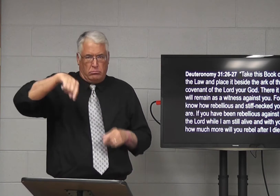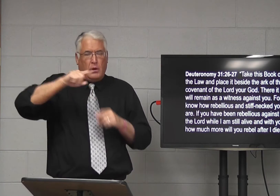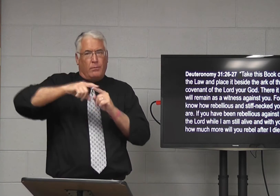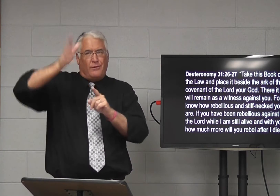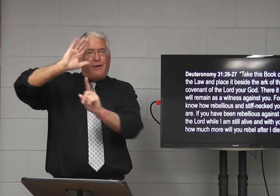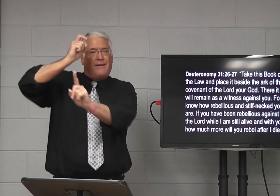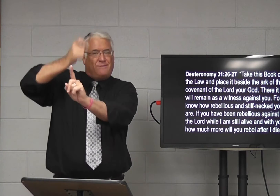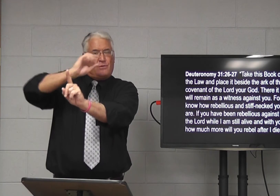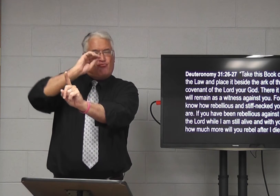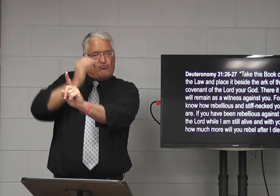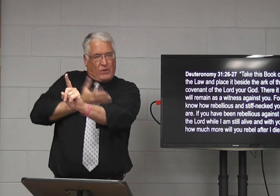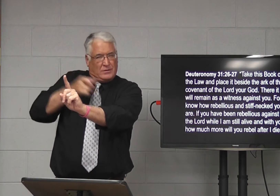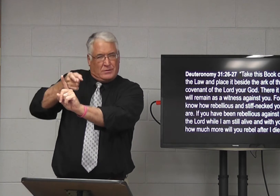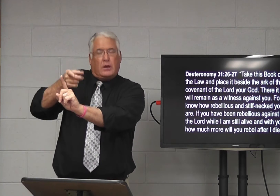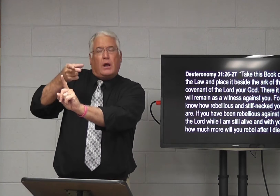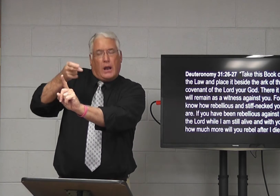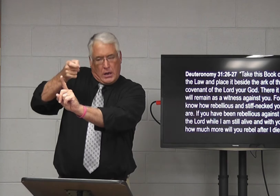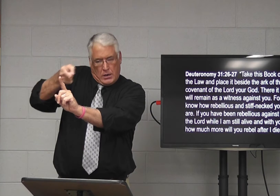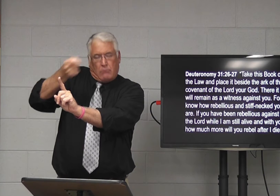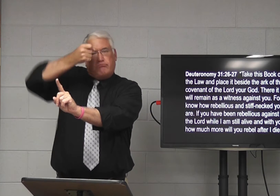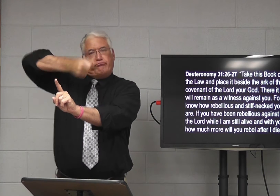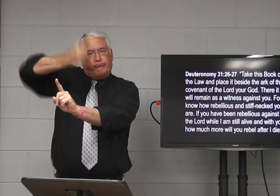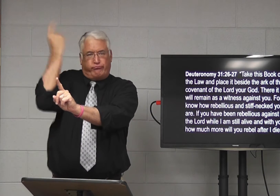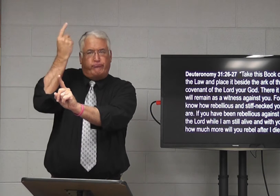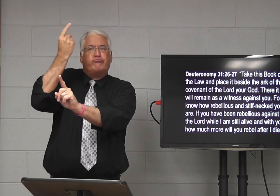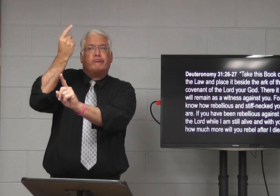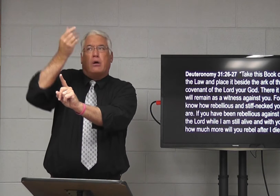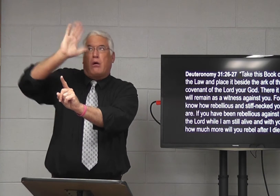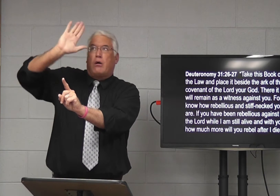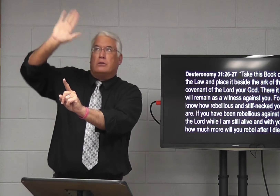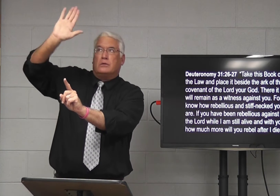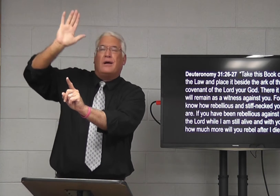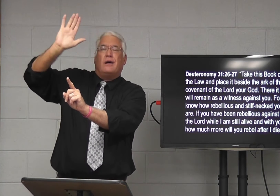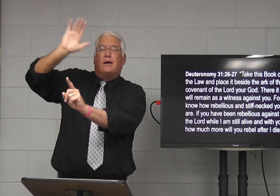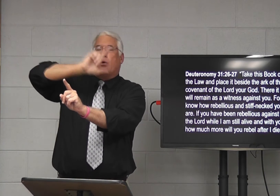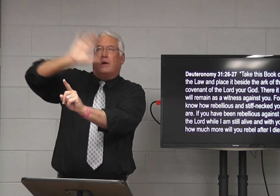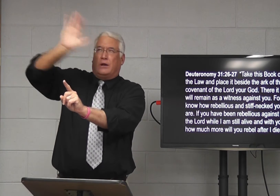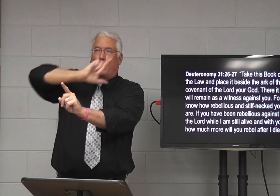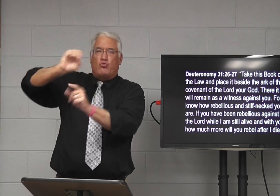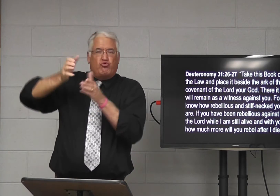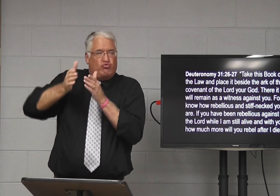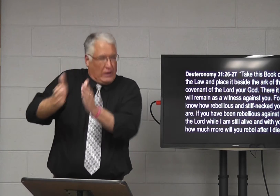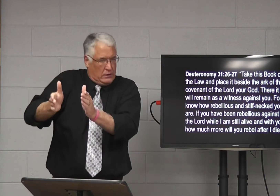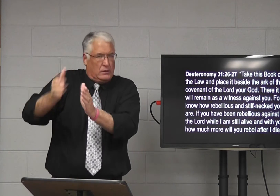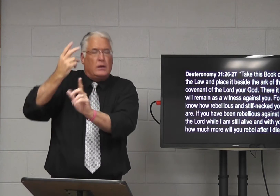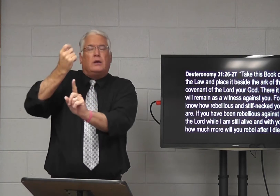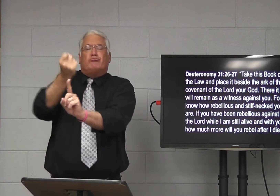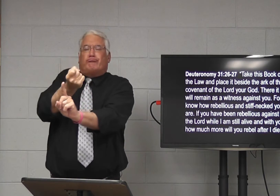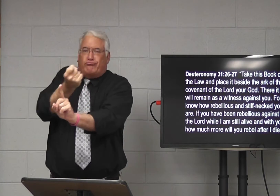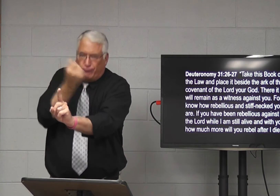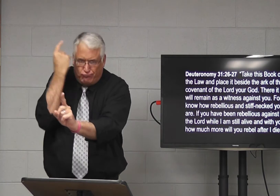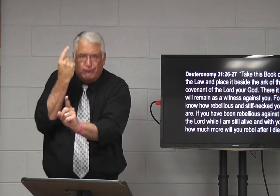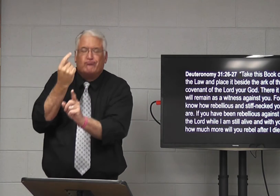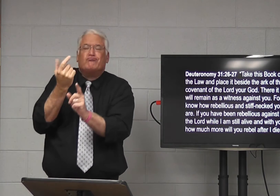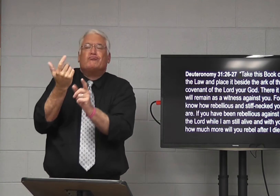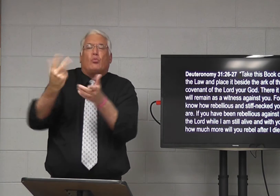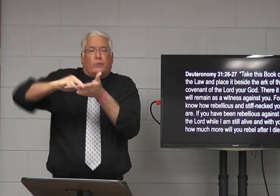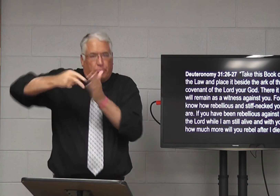us. But God gave him grace, and he understood the Lord's way.